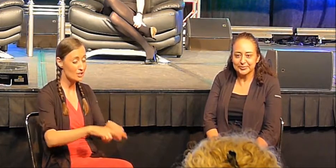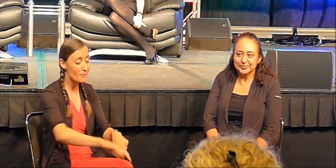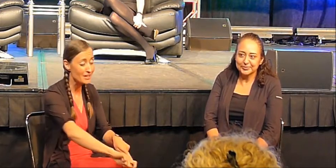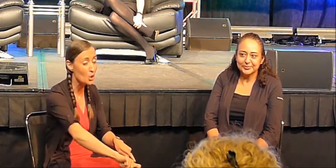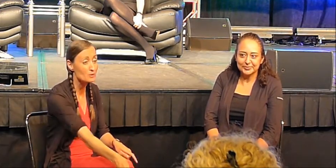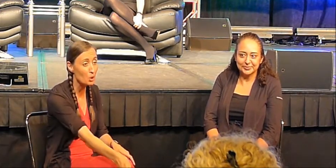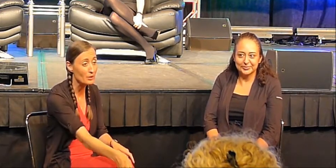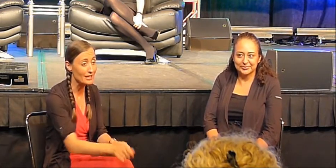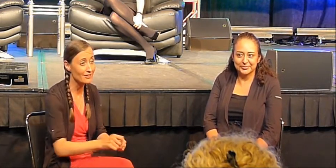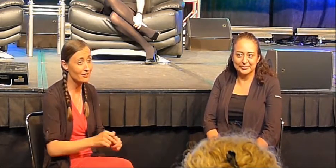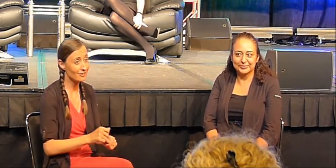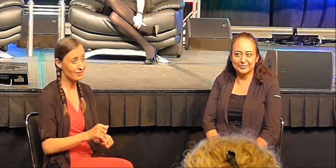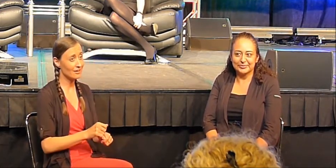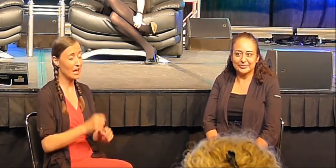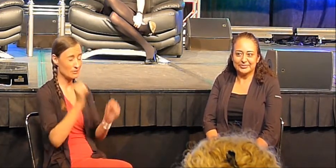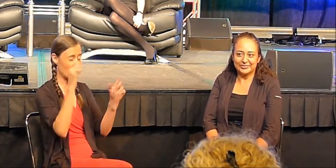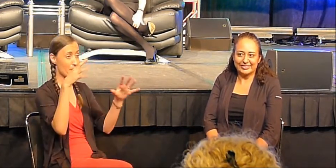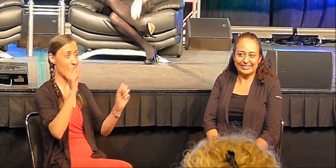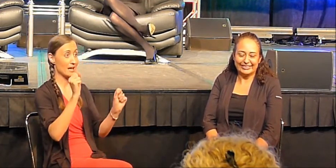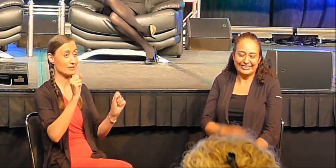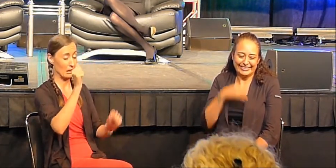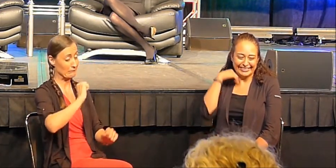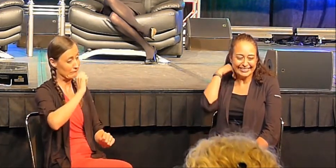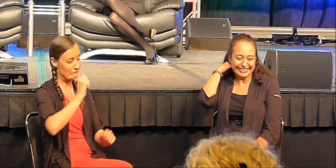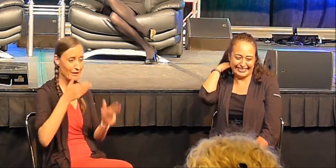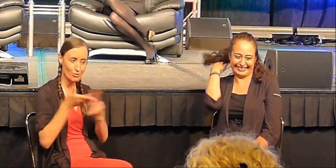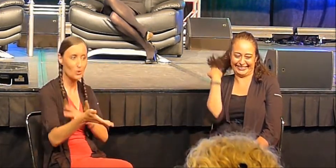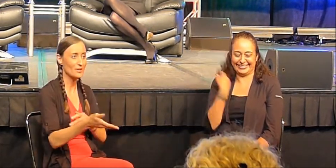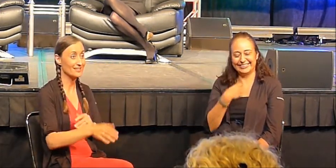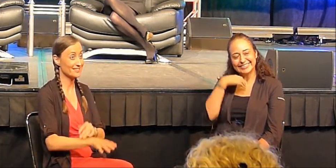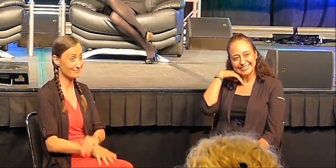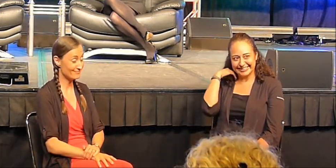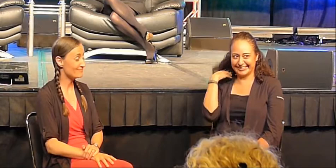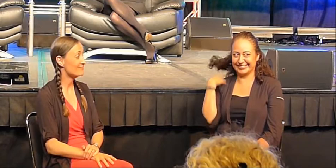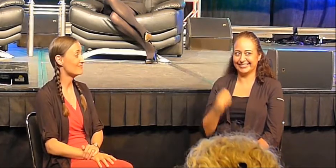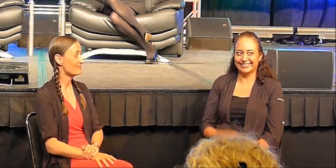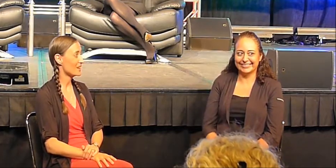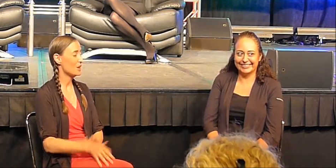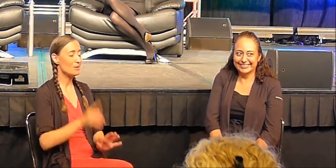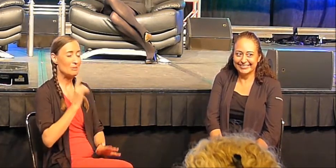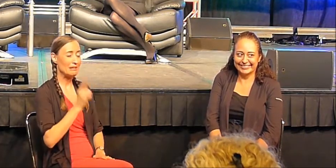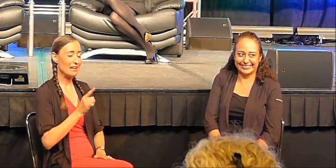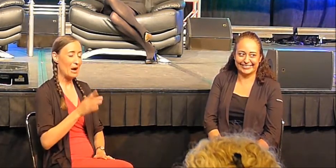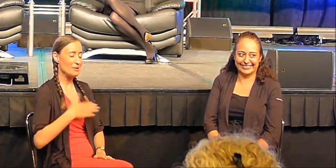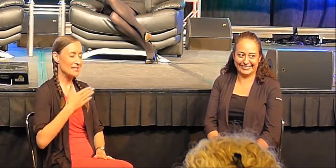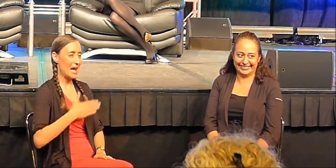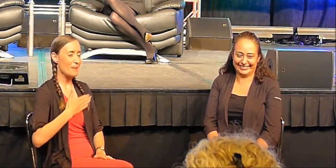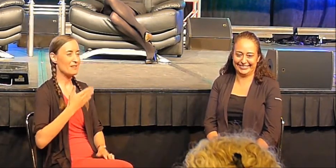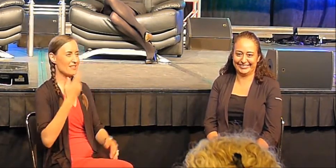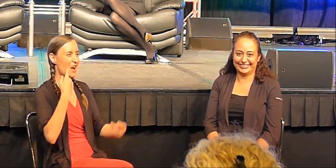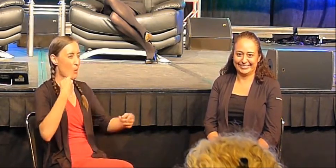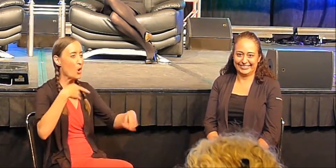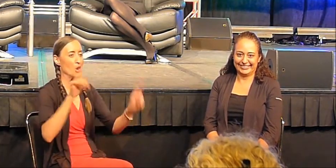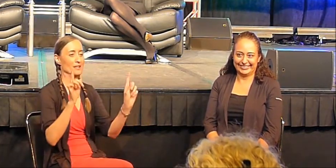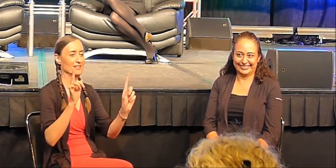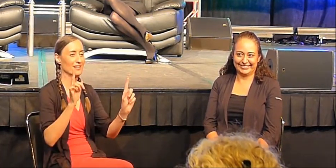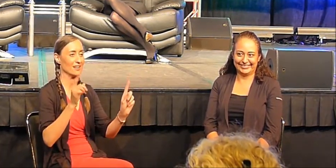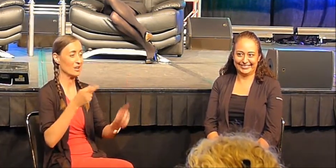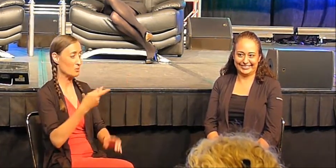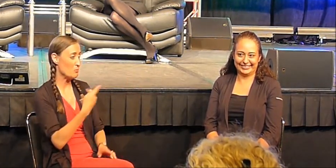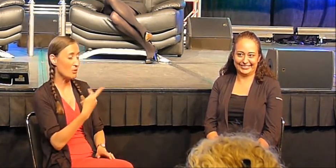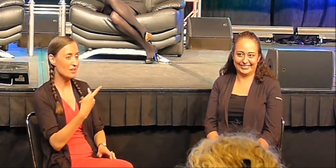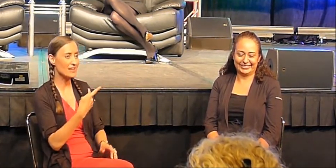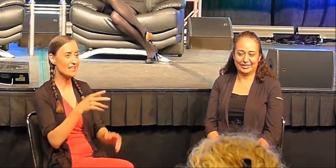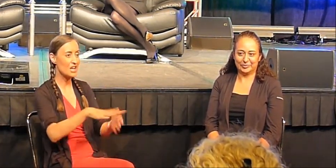pretty amazed I could get through that. But yeah, I really was happy that that came off well because we both had to learn how to